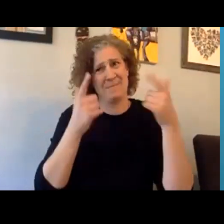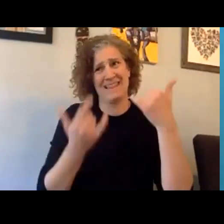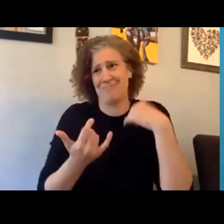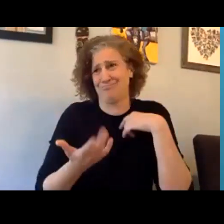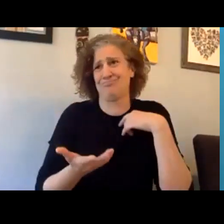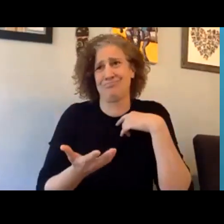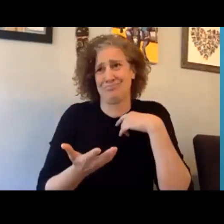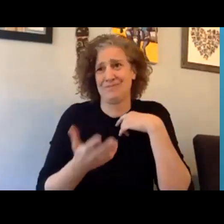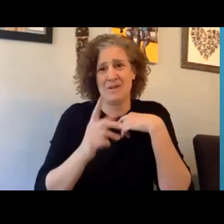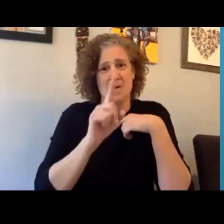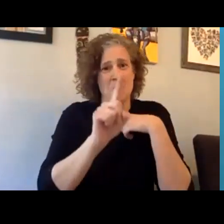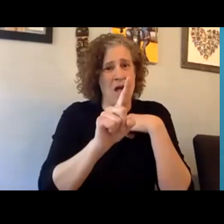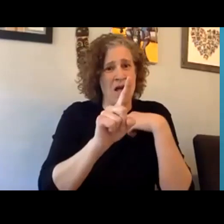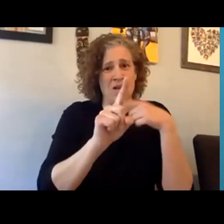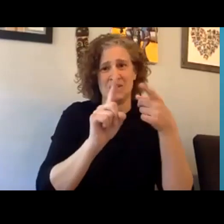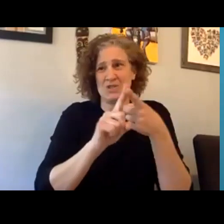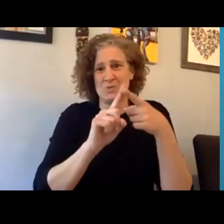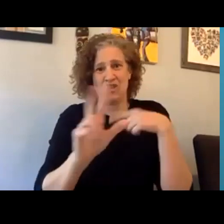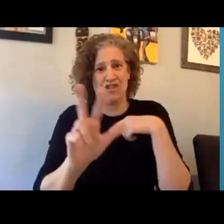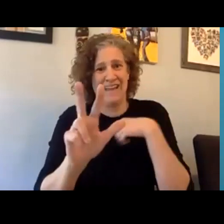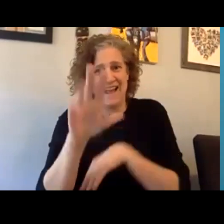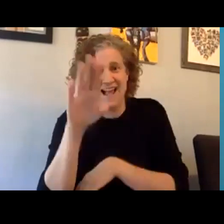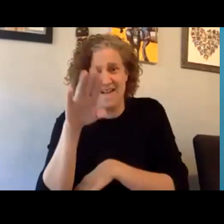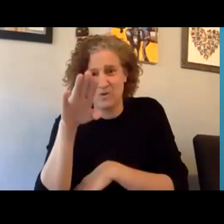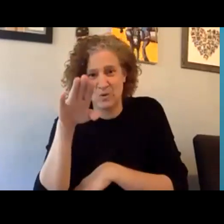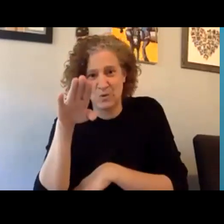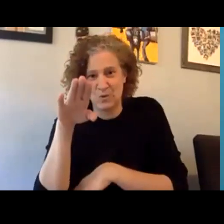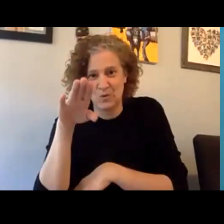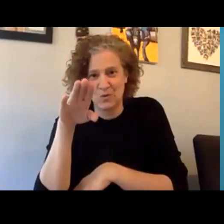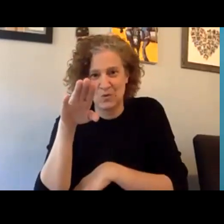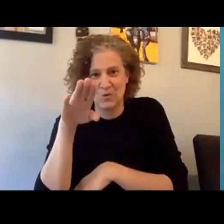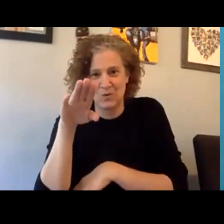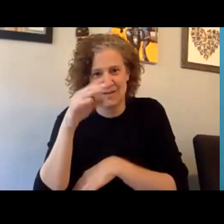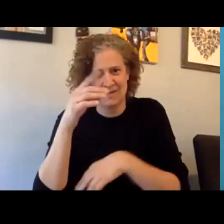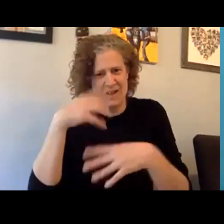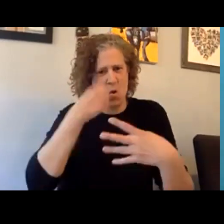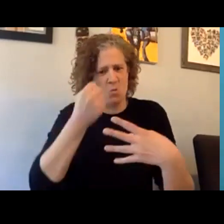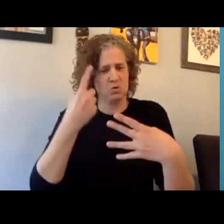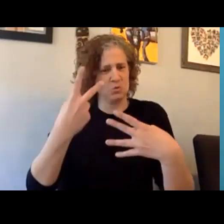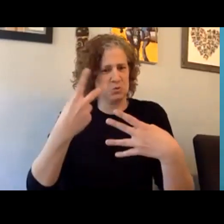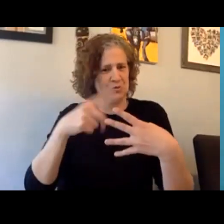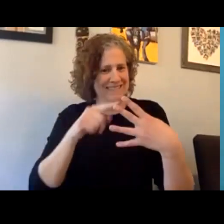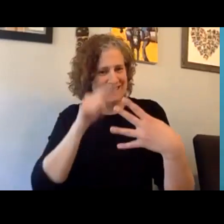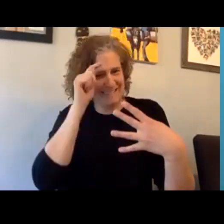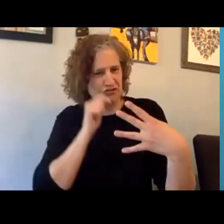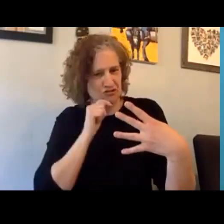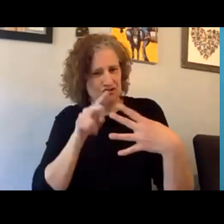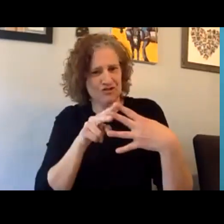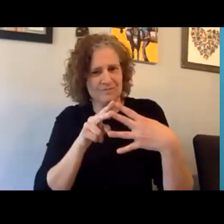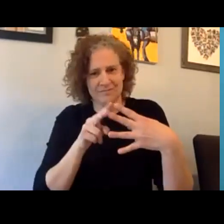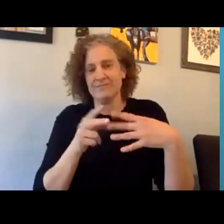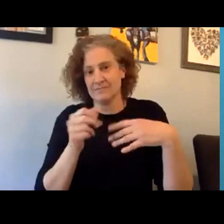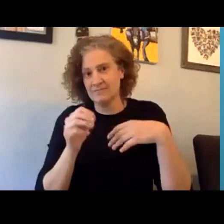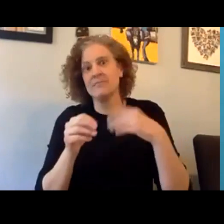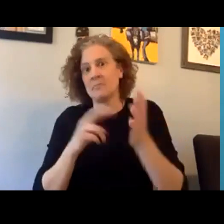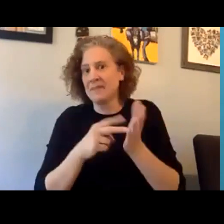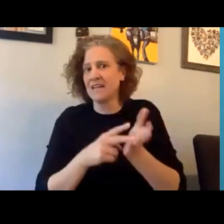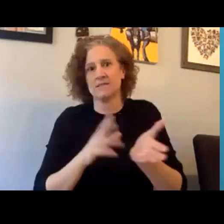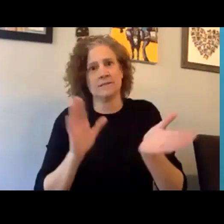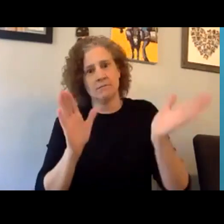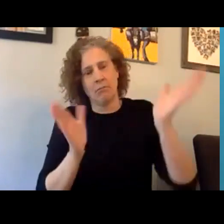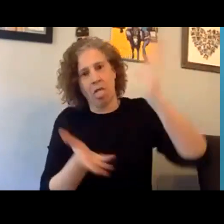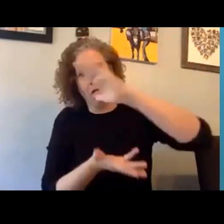up, you know, my kids now get up at, you know, 1 to 3 in the afternoon. My oldest 2, my